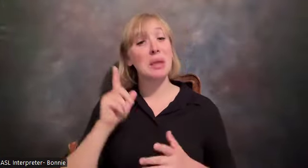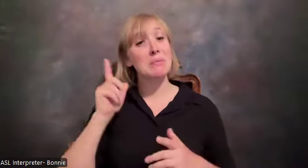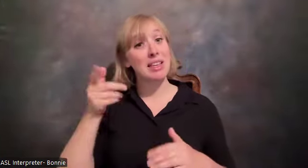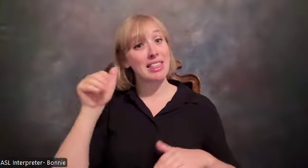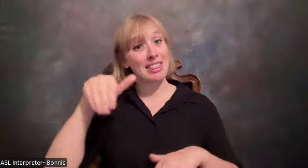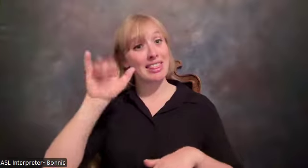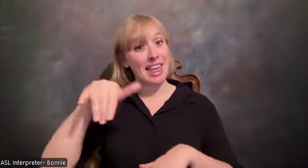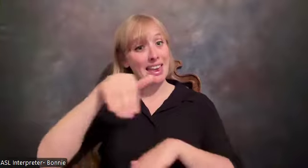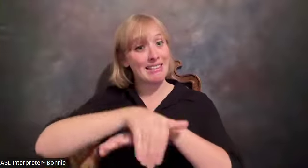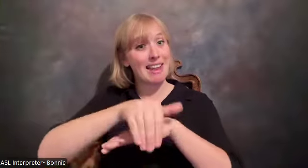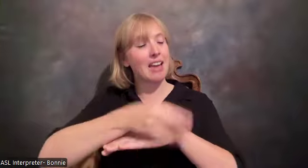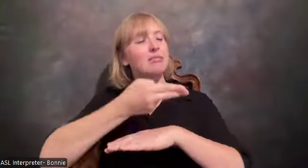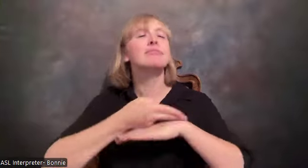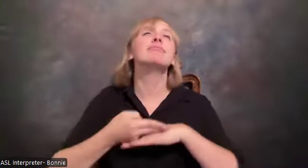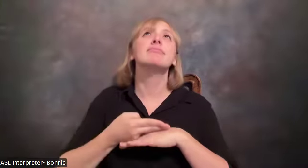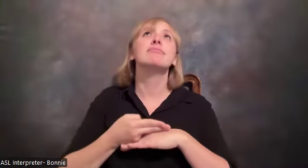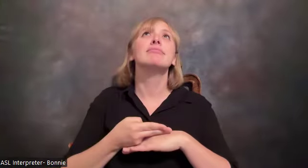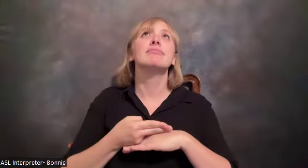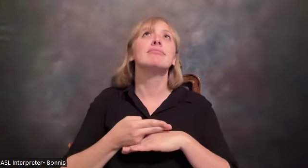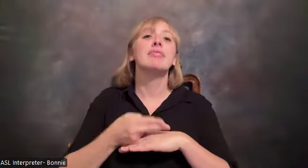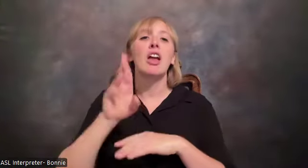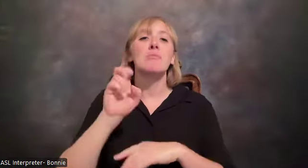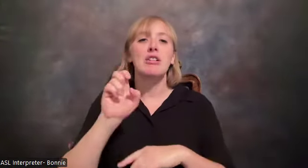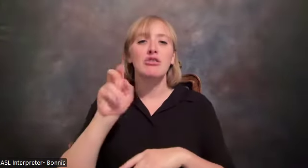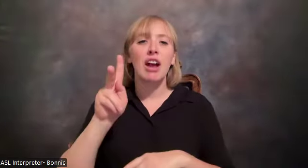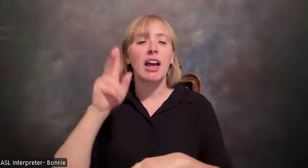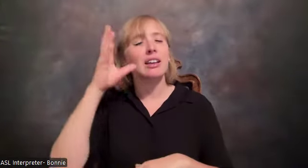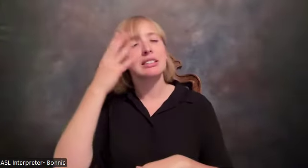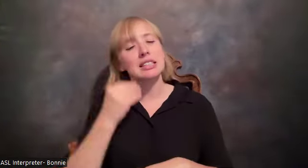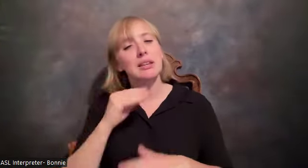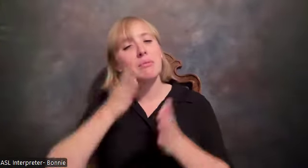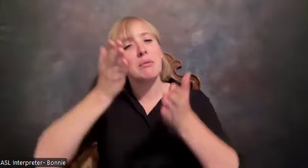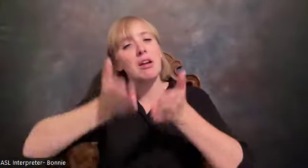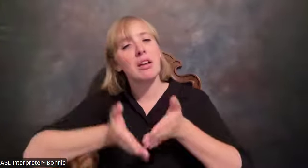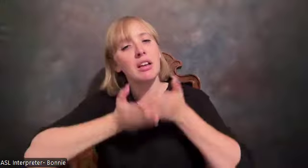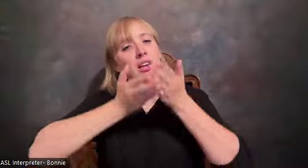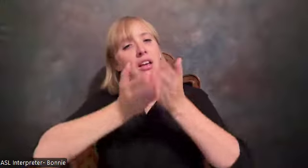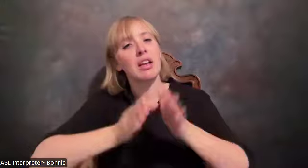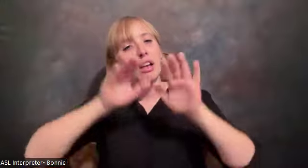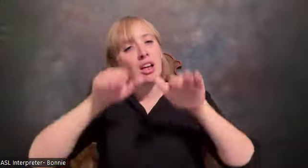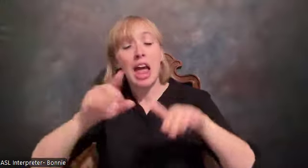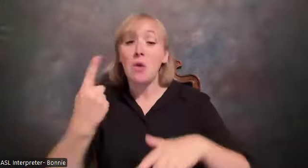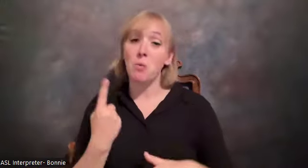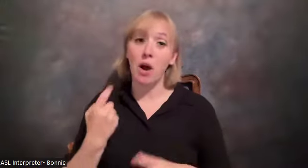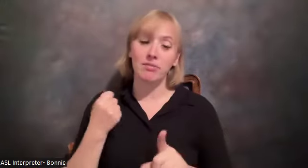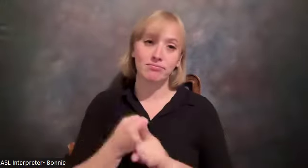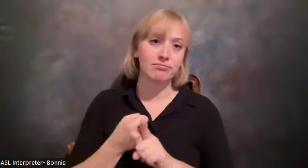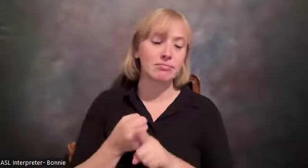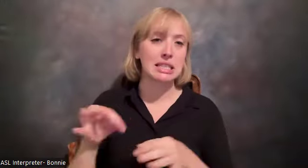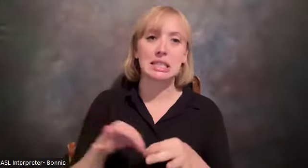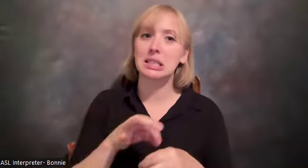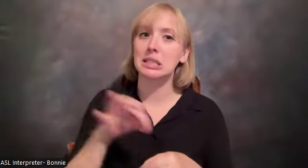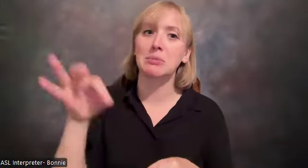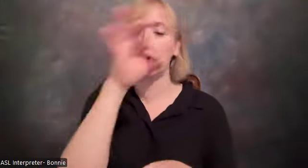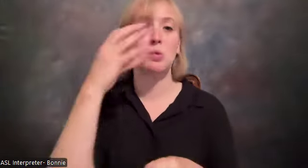night, laying in my rack in the middle of the Pacific Ocean, I had a spiritual experience, one of many that added up to the